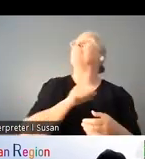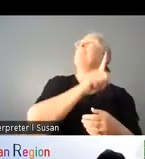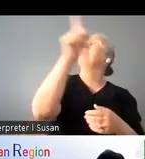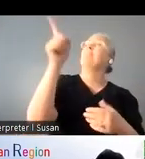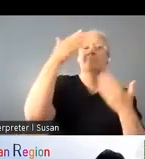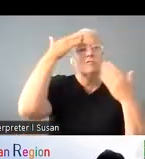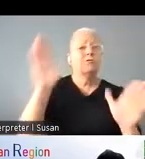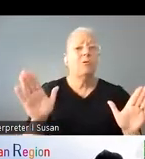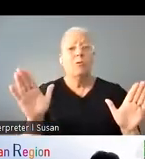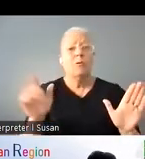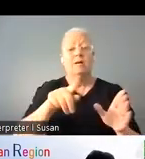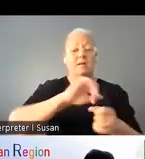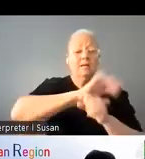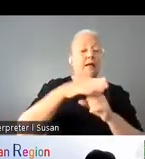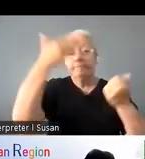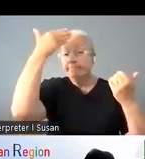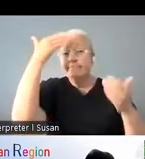situation.